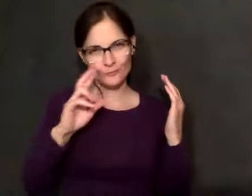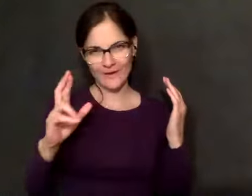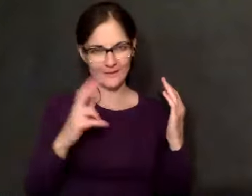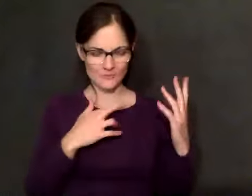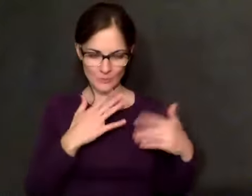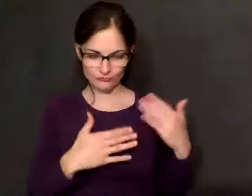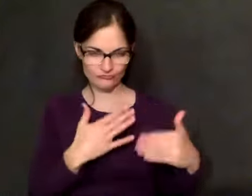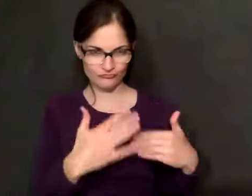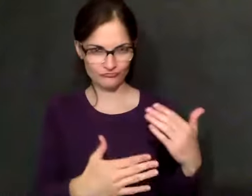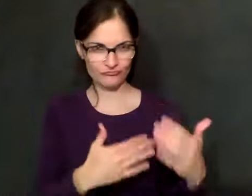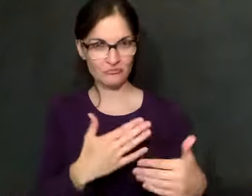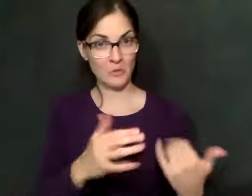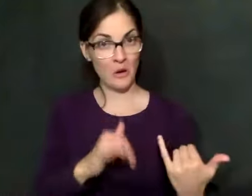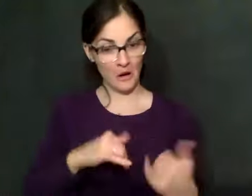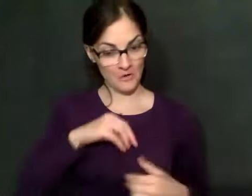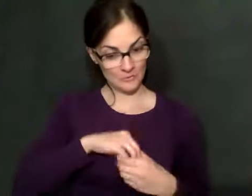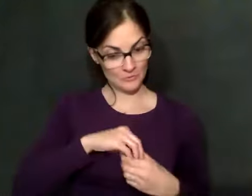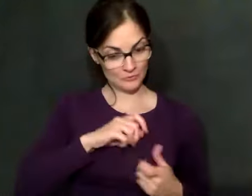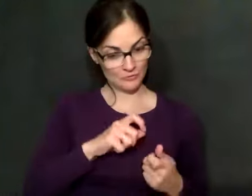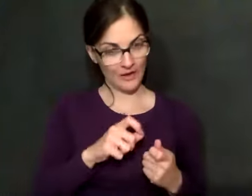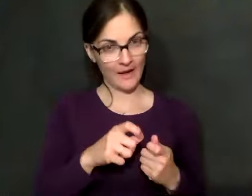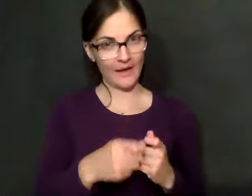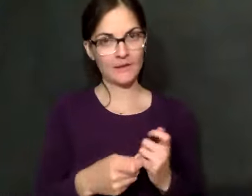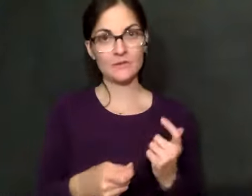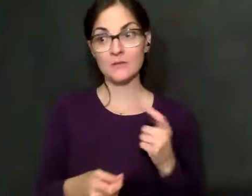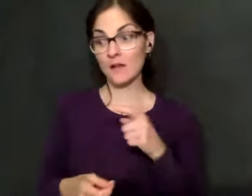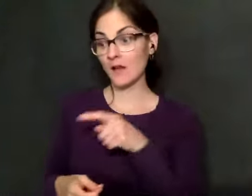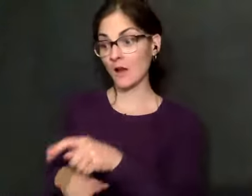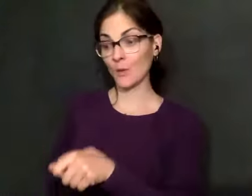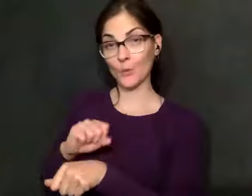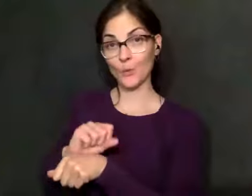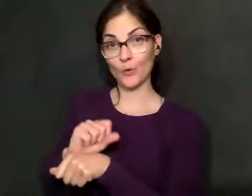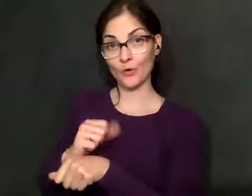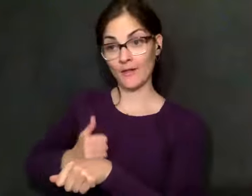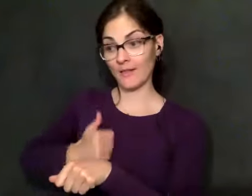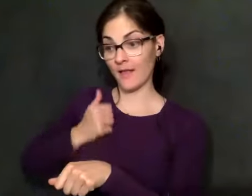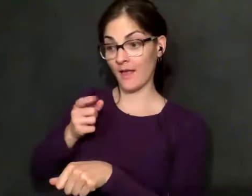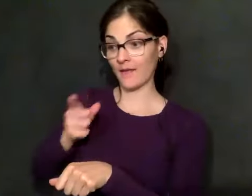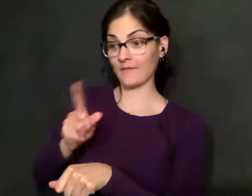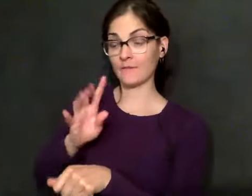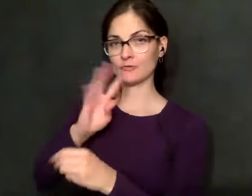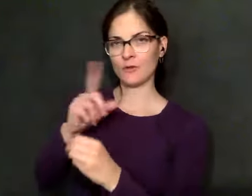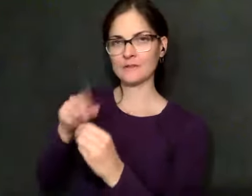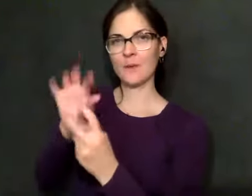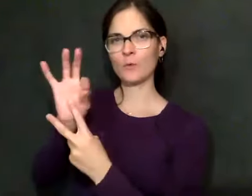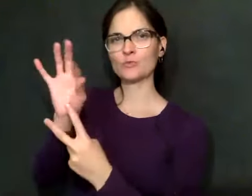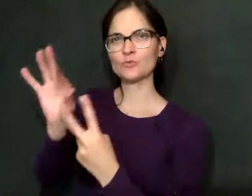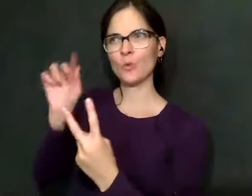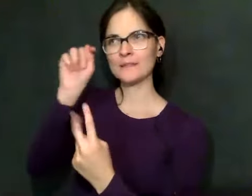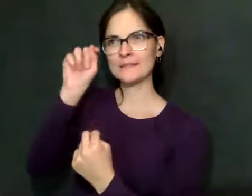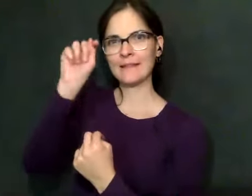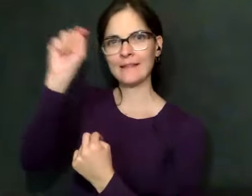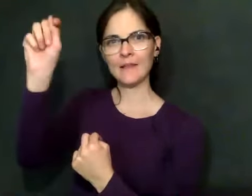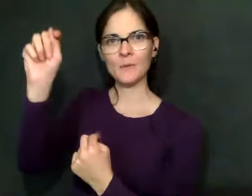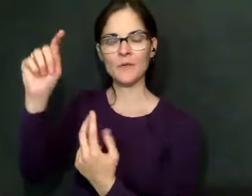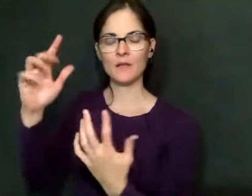to explain this choice theory business to us. And for me, that was my aha moment. We were